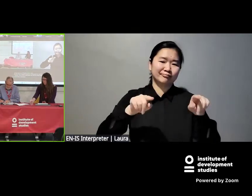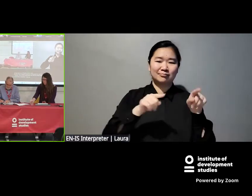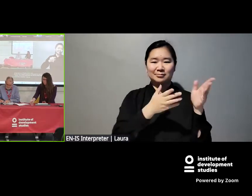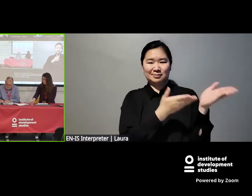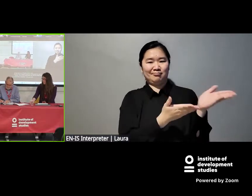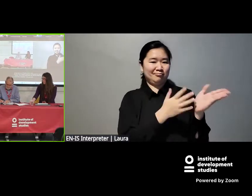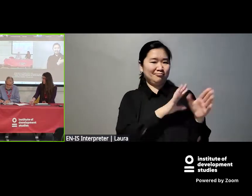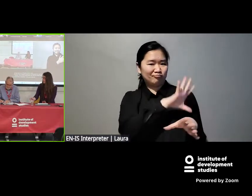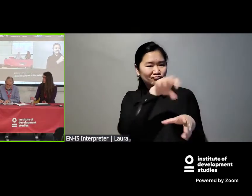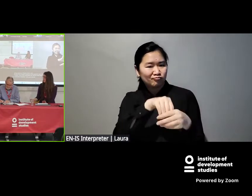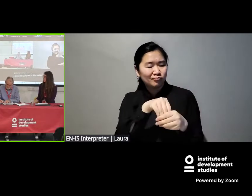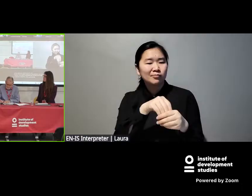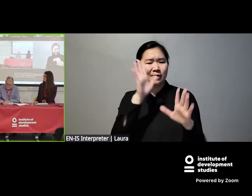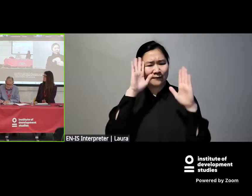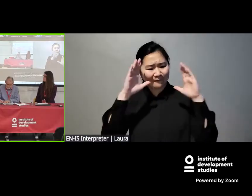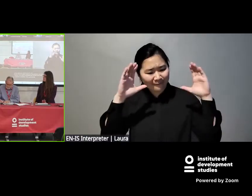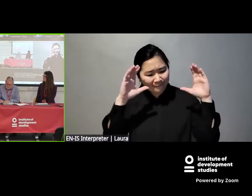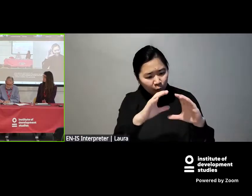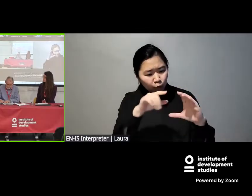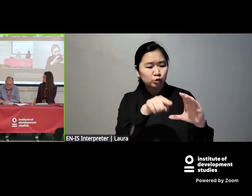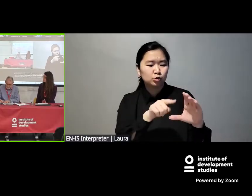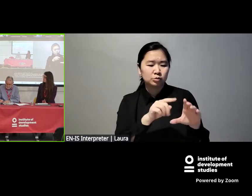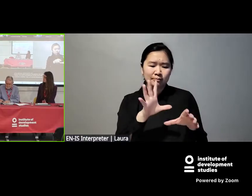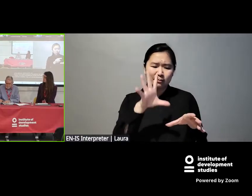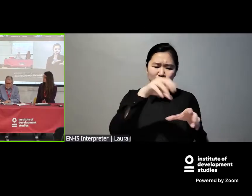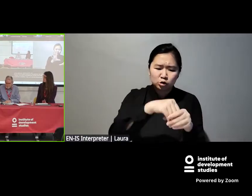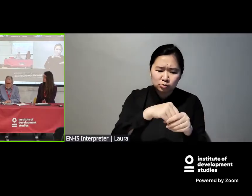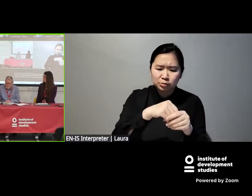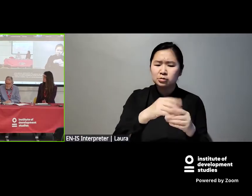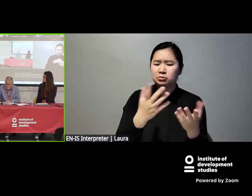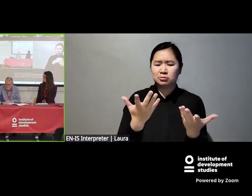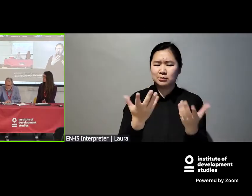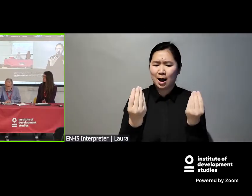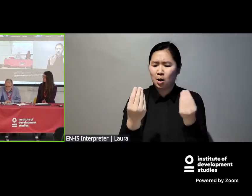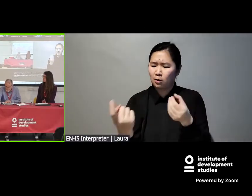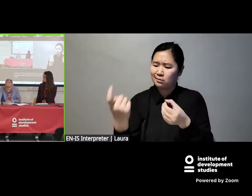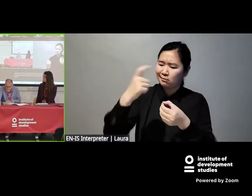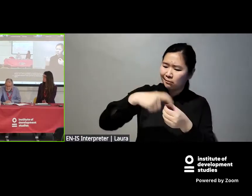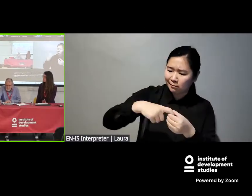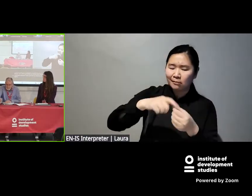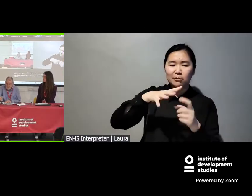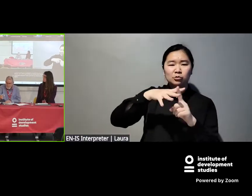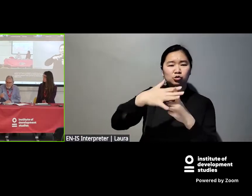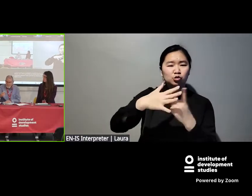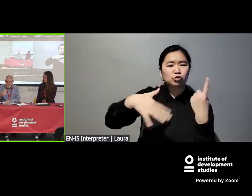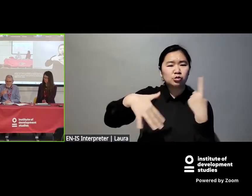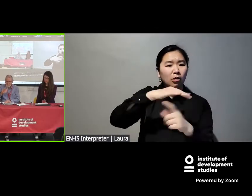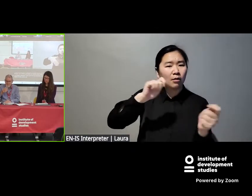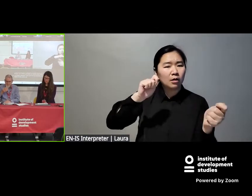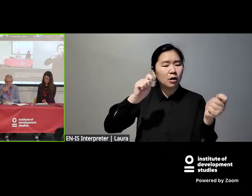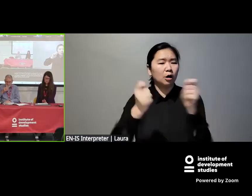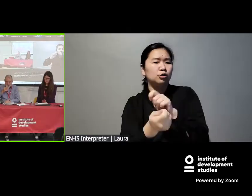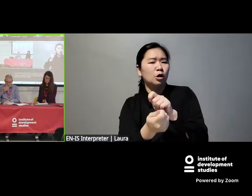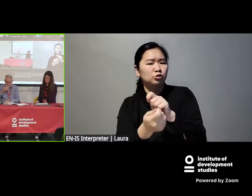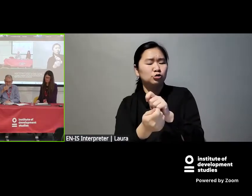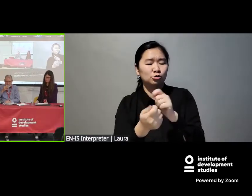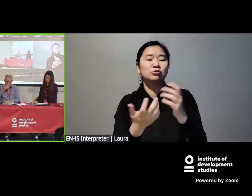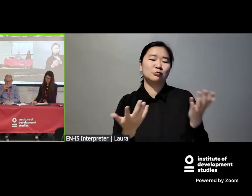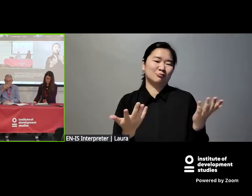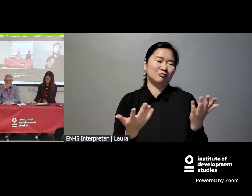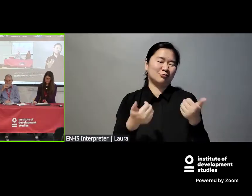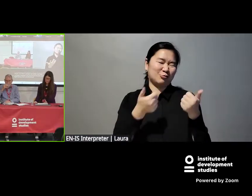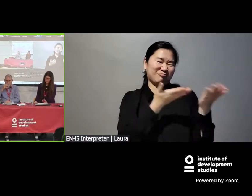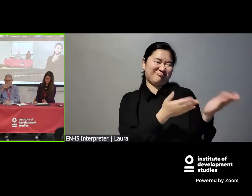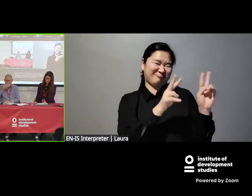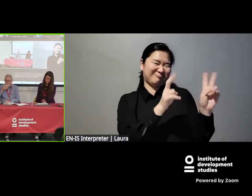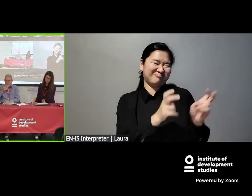to you. So firstly, in terms of the editorial team, so myself, Claire, Gayatri